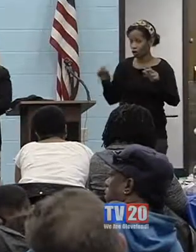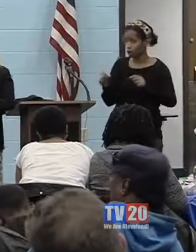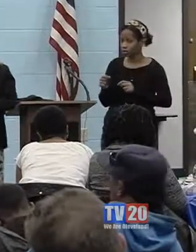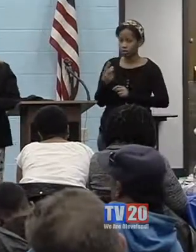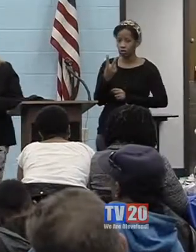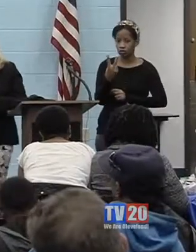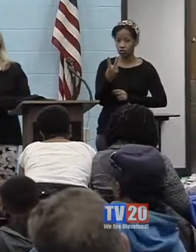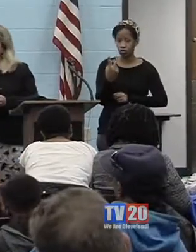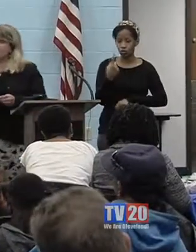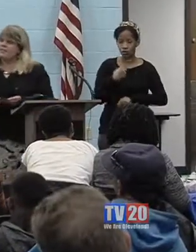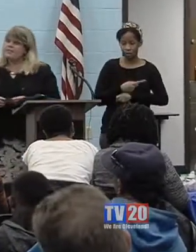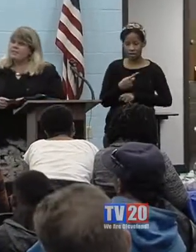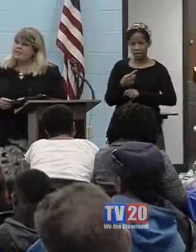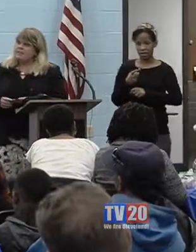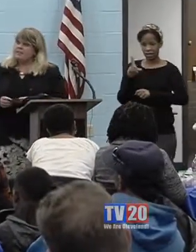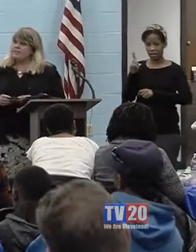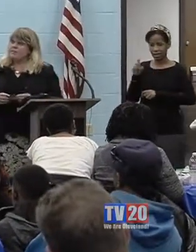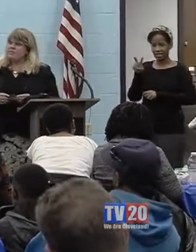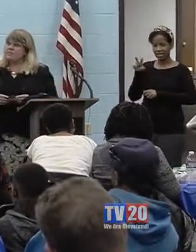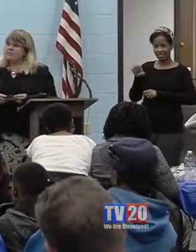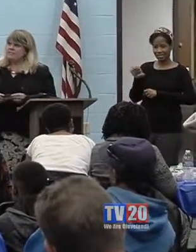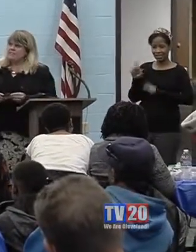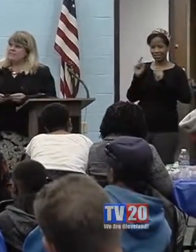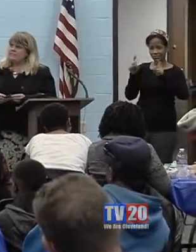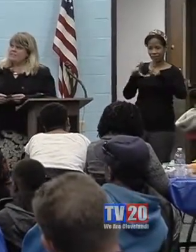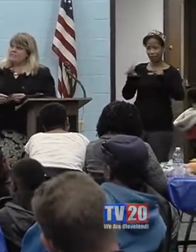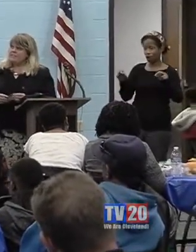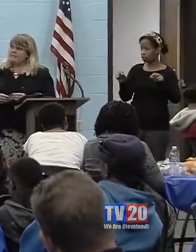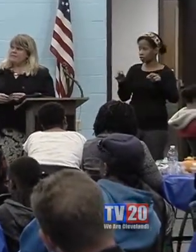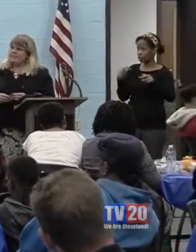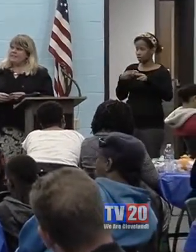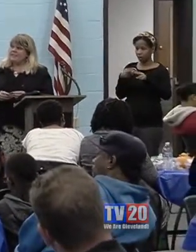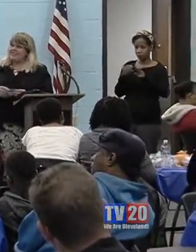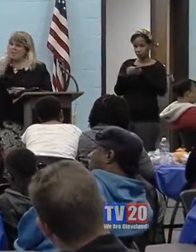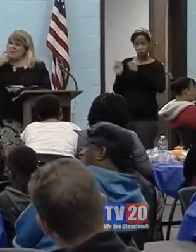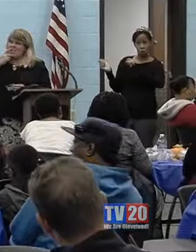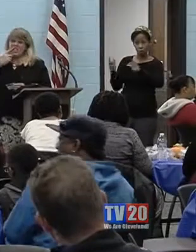today? We have two Dave's gift cards from the mayor's office.